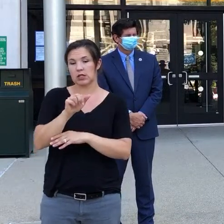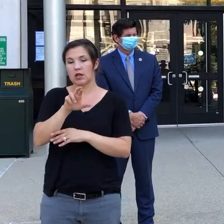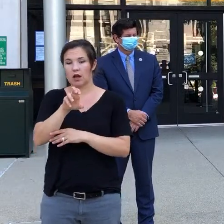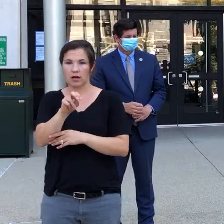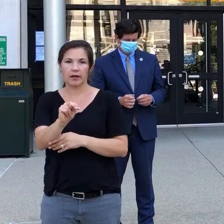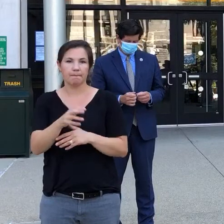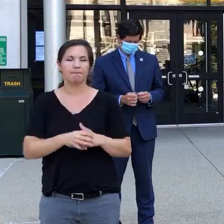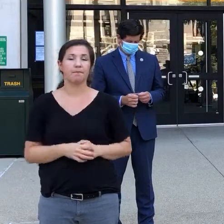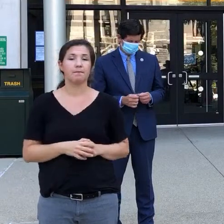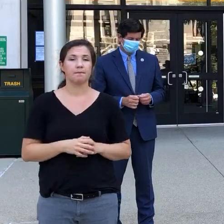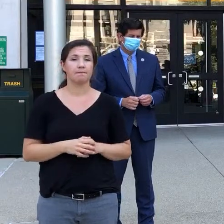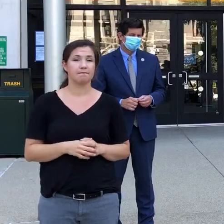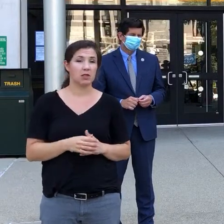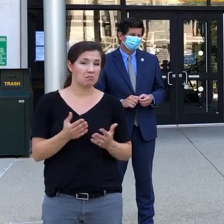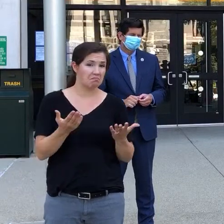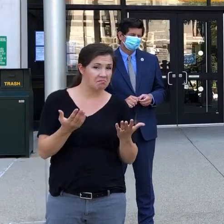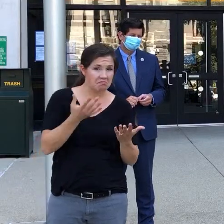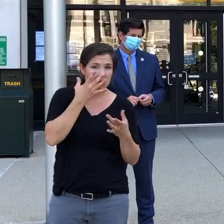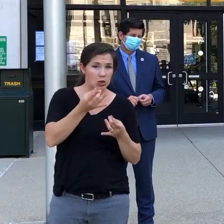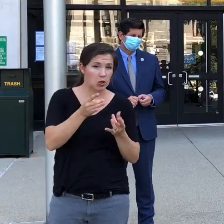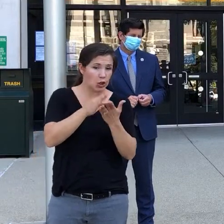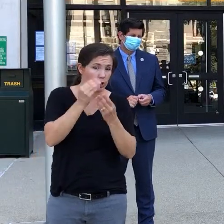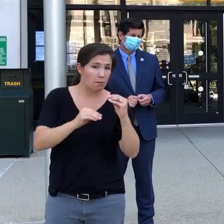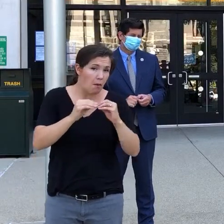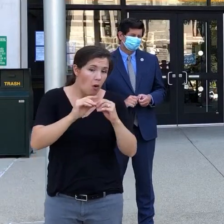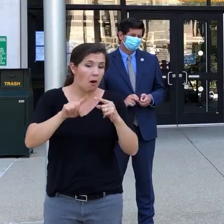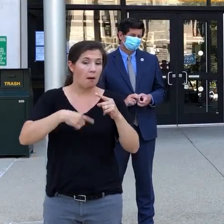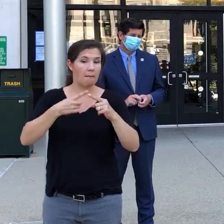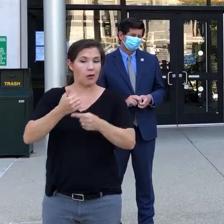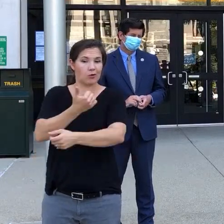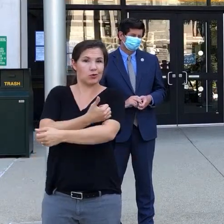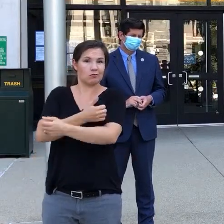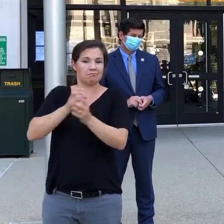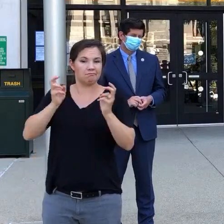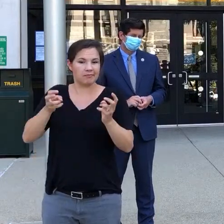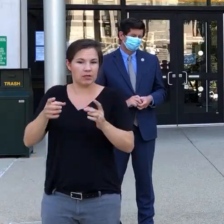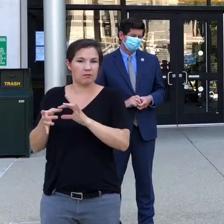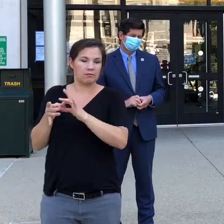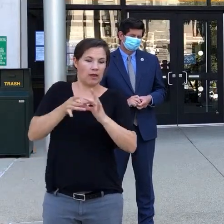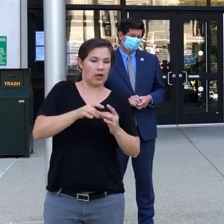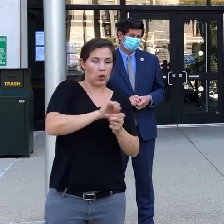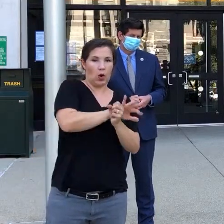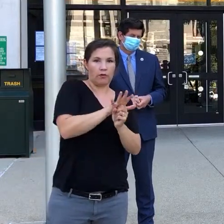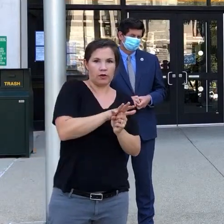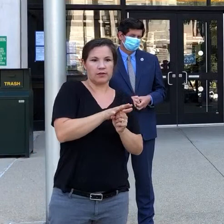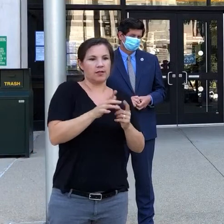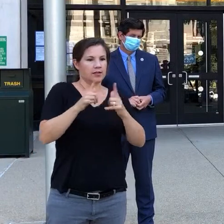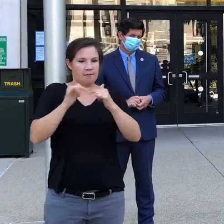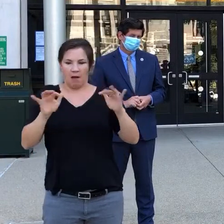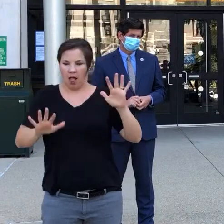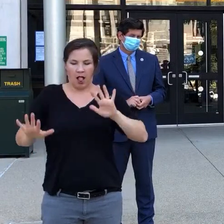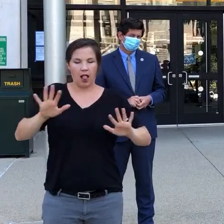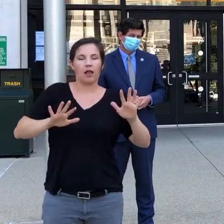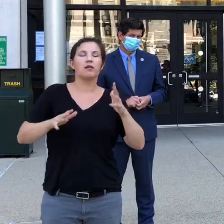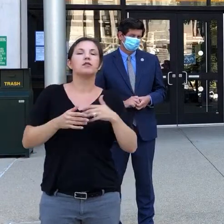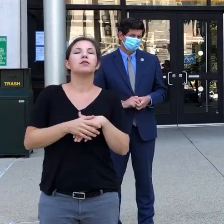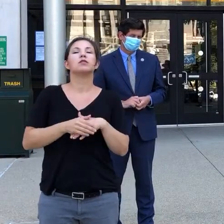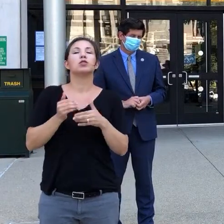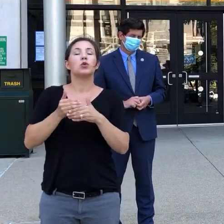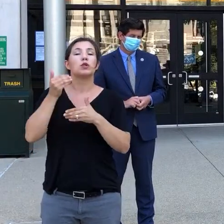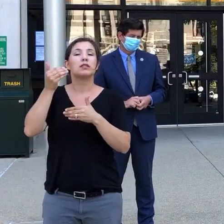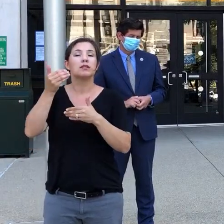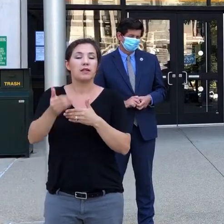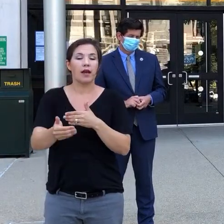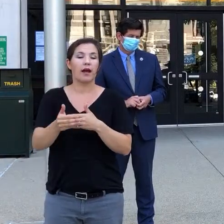if you want to learn more about our opioid epidemic during our COVID-19 pandemic, our next Erie